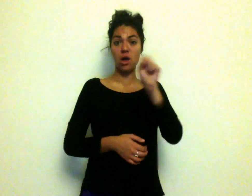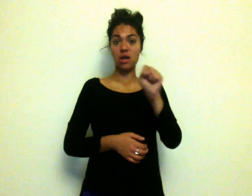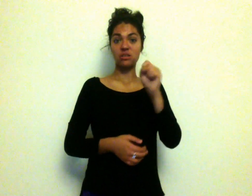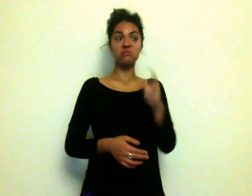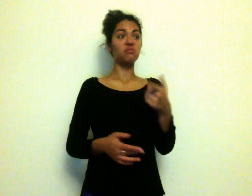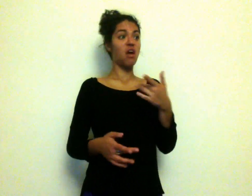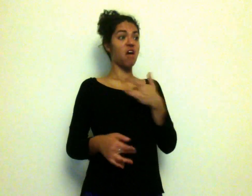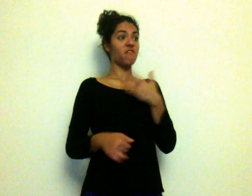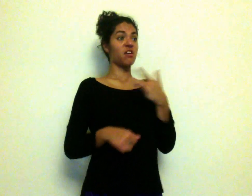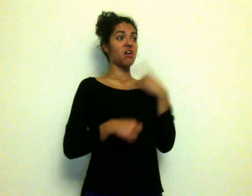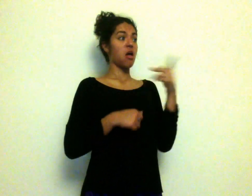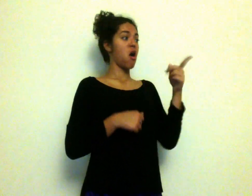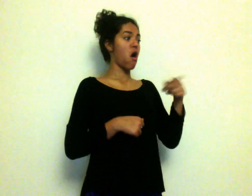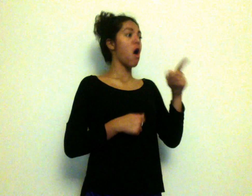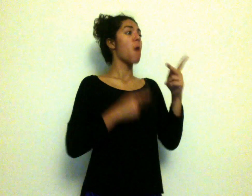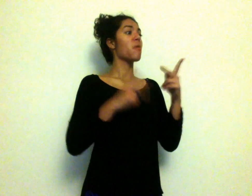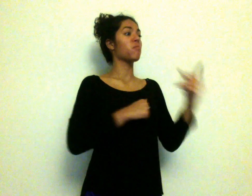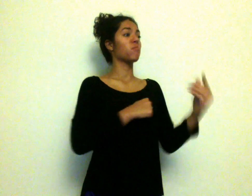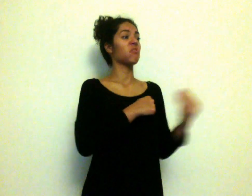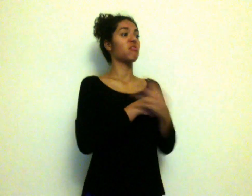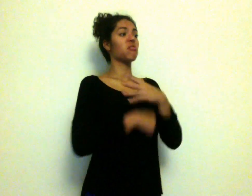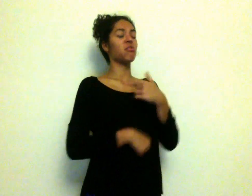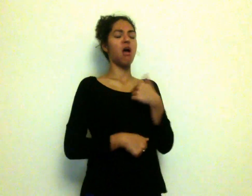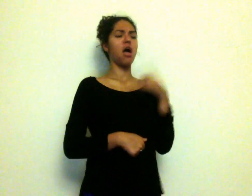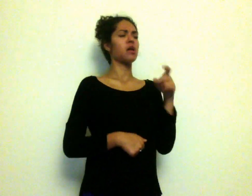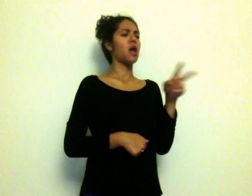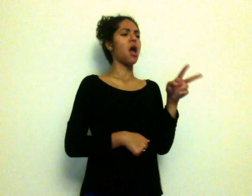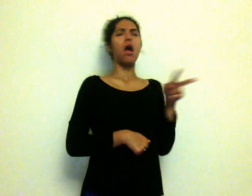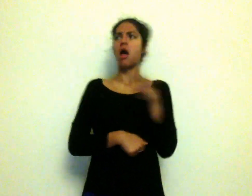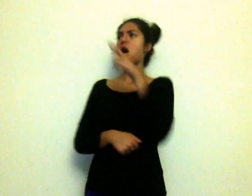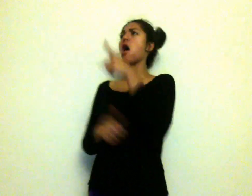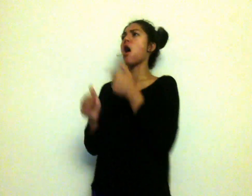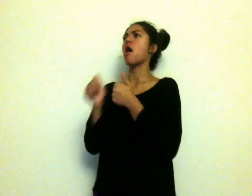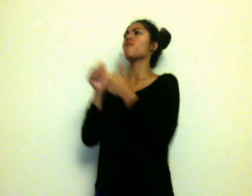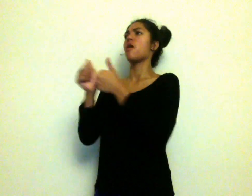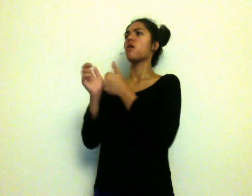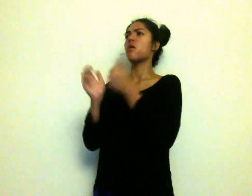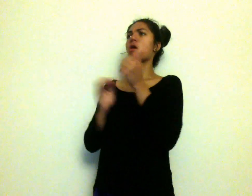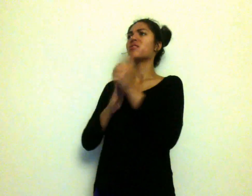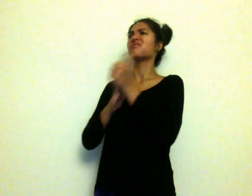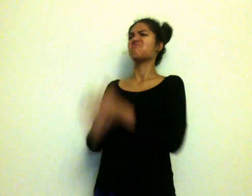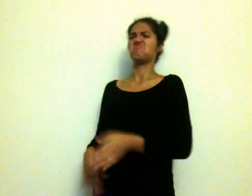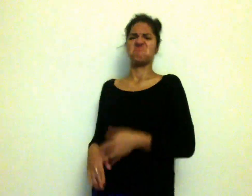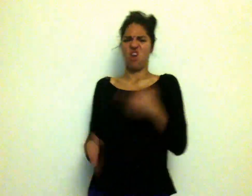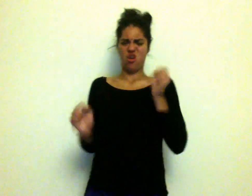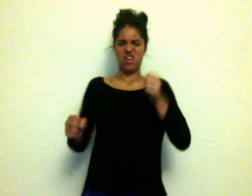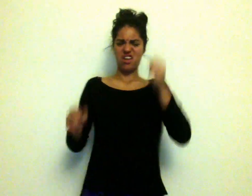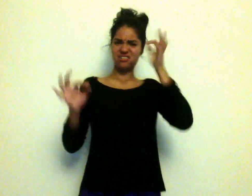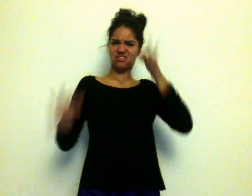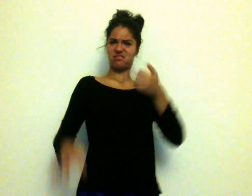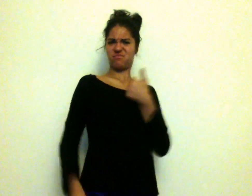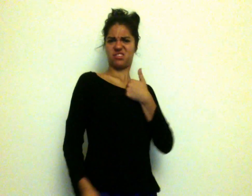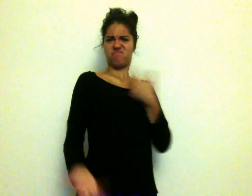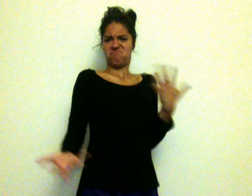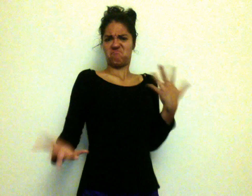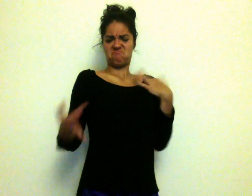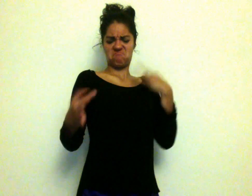our worldview to look to somebody else. We have total autonomy and total freedom. This is an